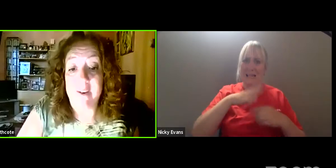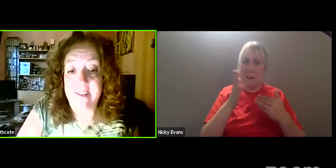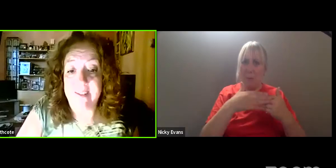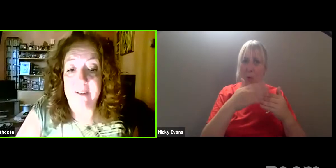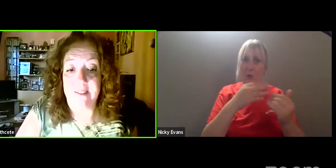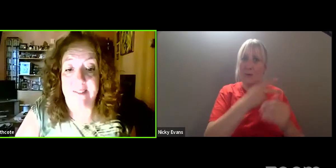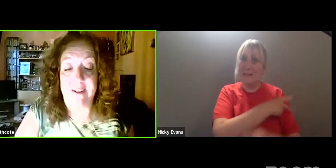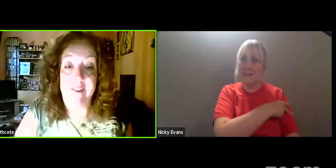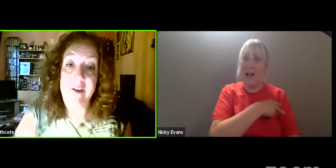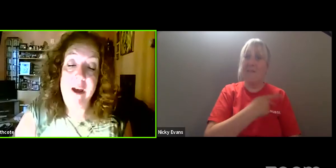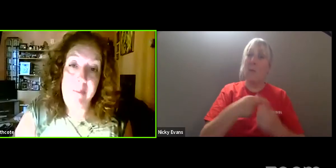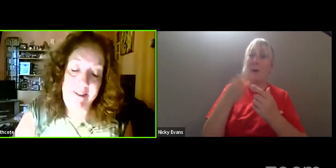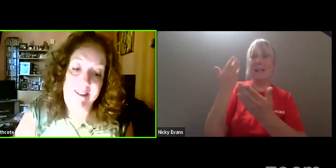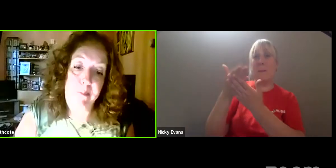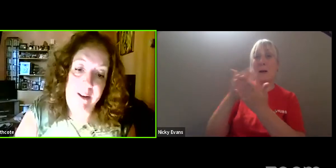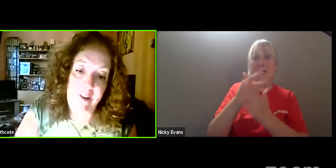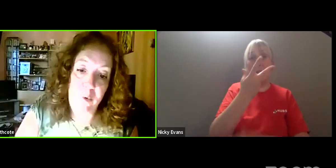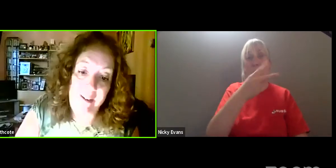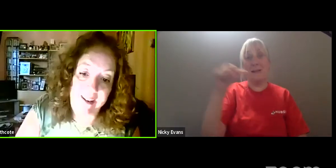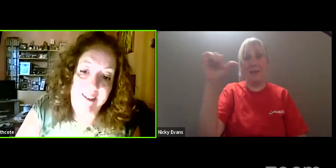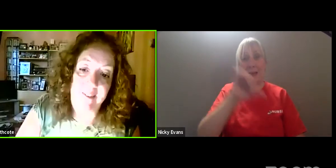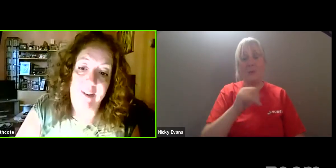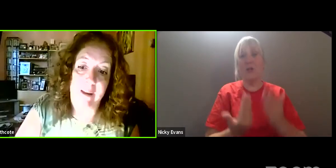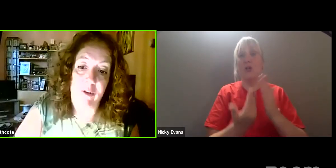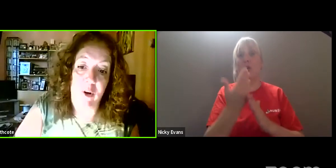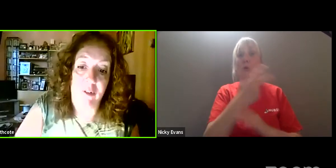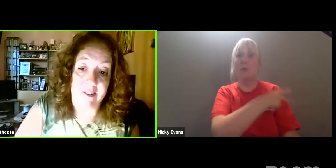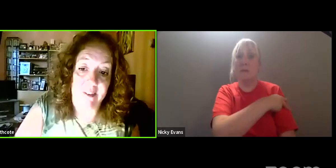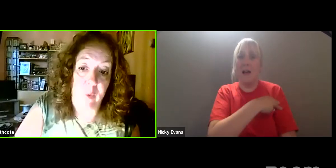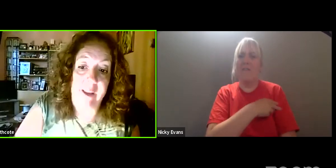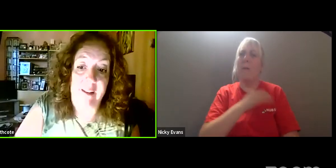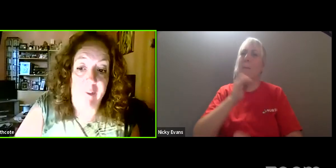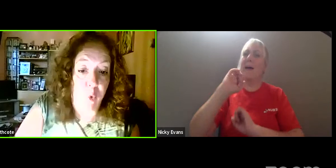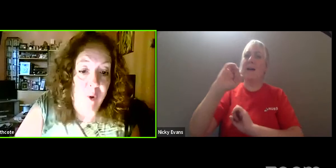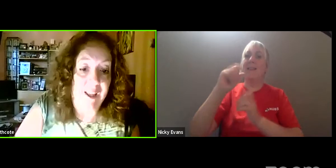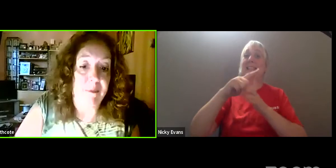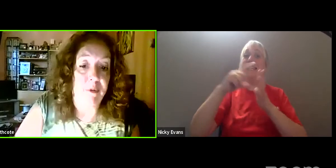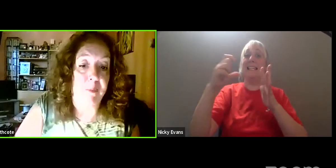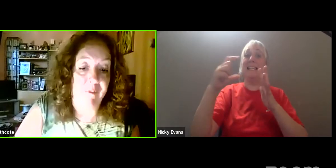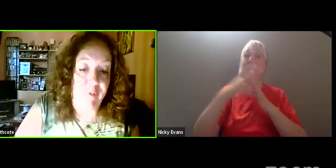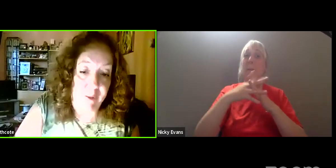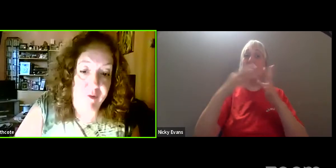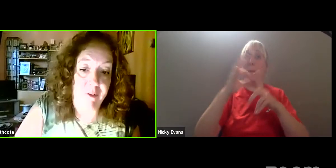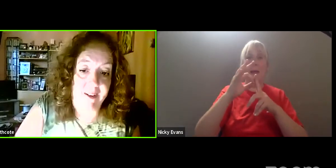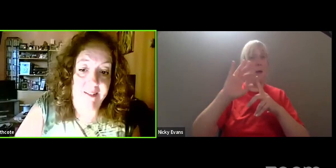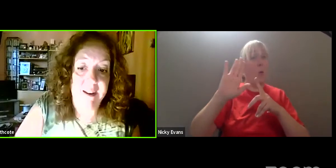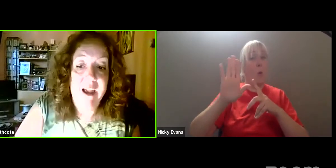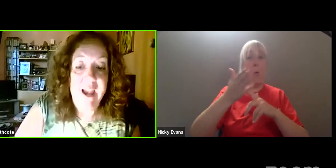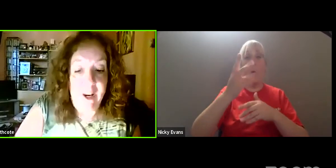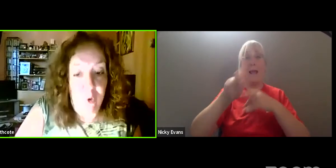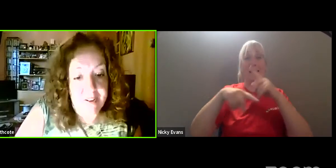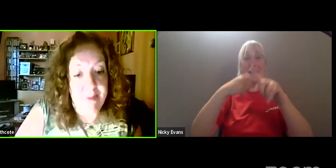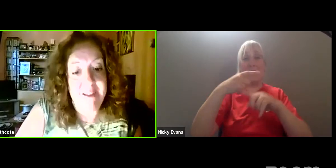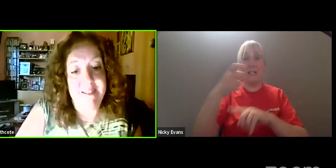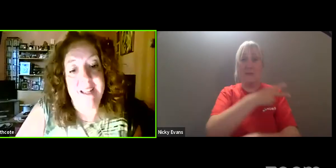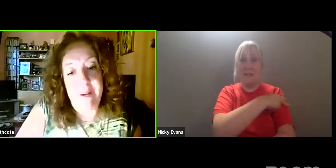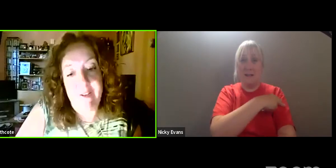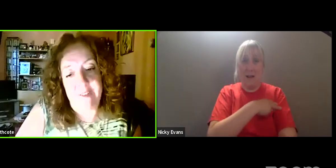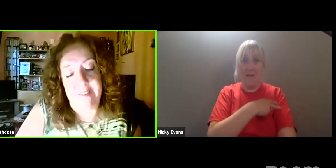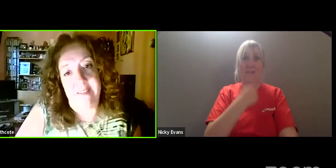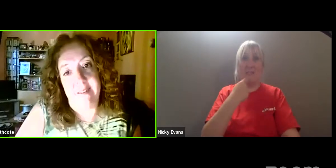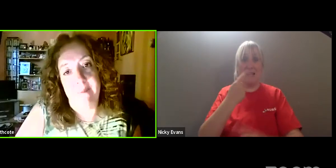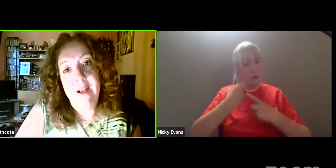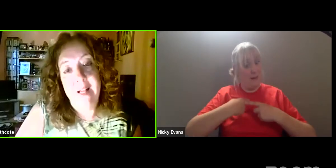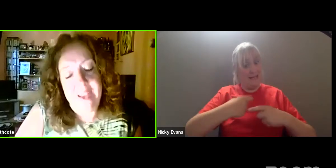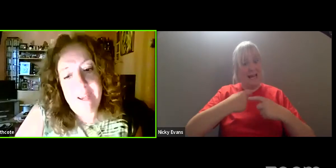demanded 20,000 staff, but DWP's own executive team told us this week that if all claims had been fully processed, in order to maintain the